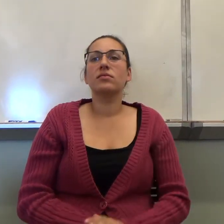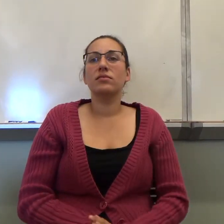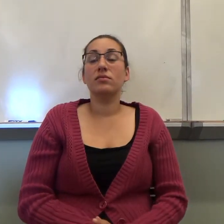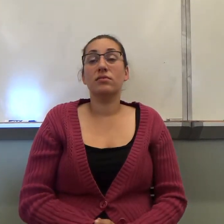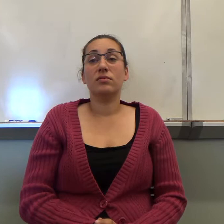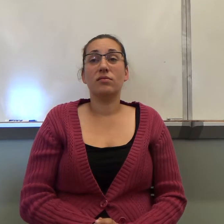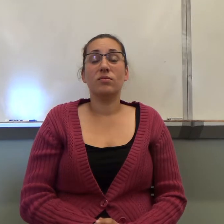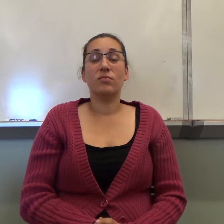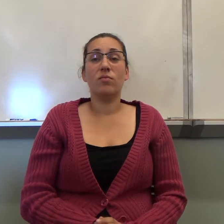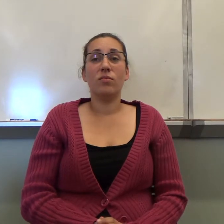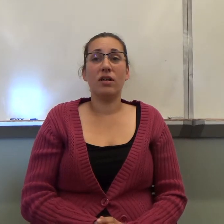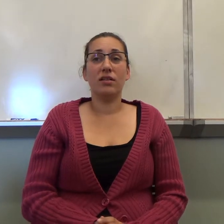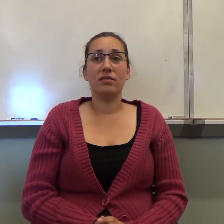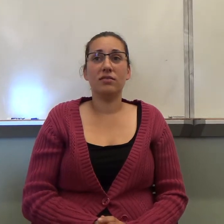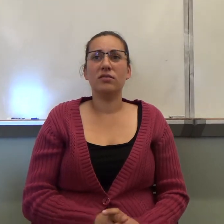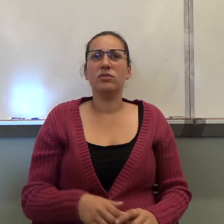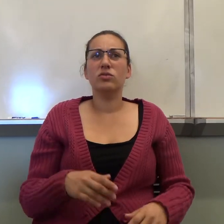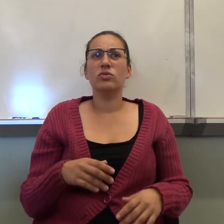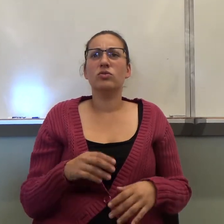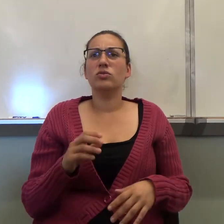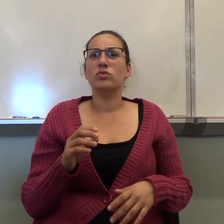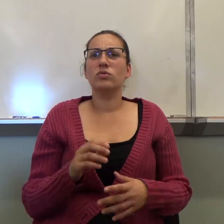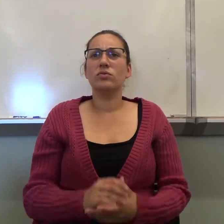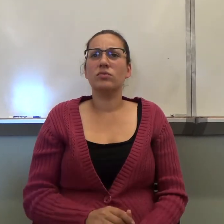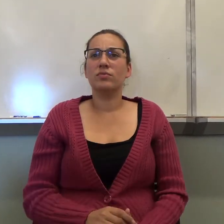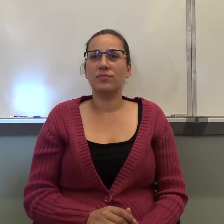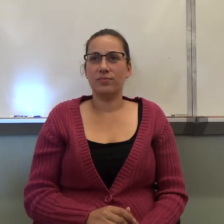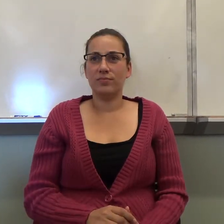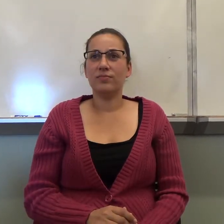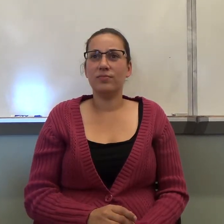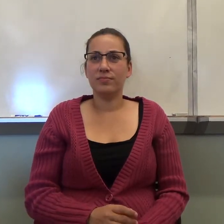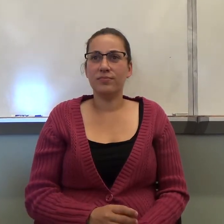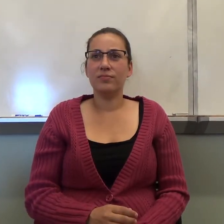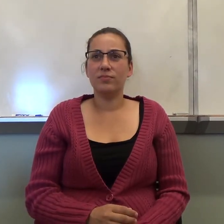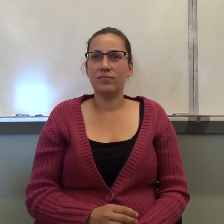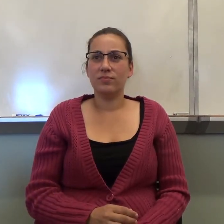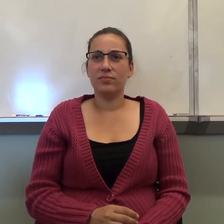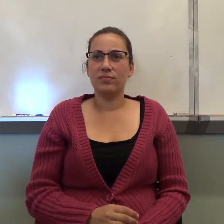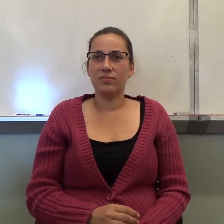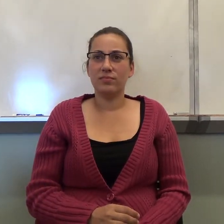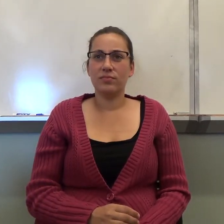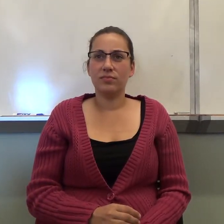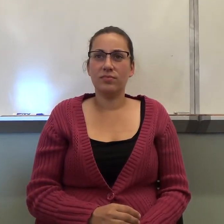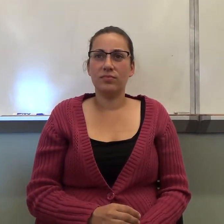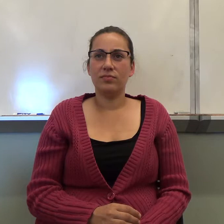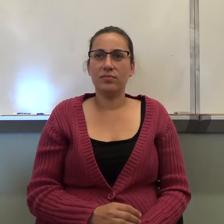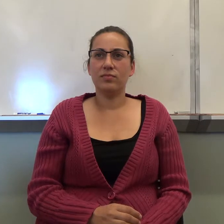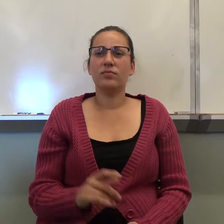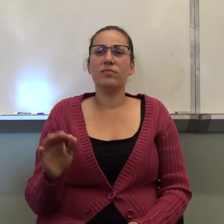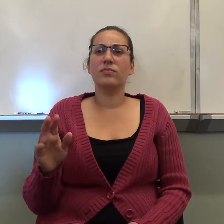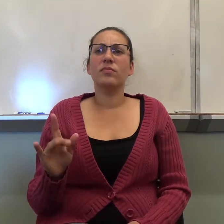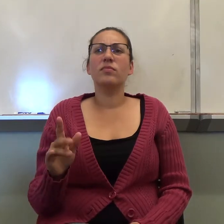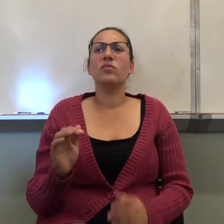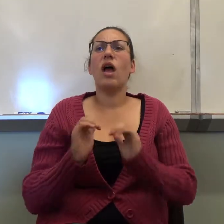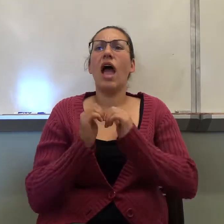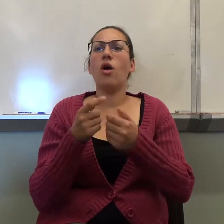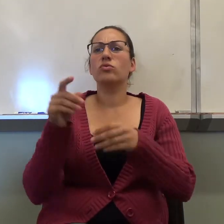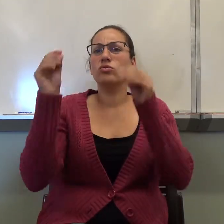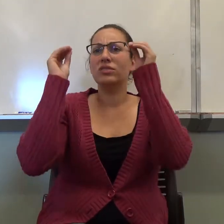I'll write it like this. The opposite of 4 is -1 times 4, which is -4. Check it over here.